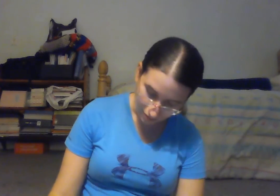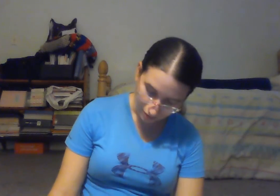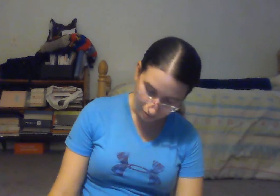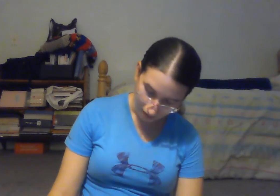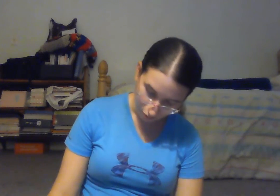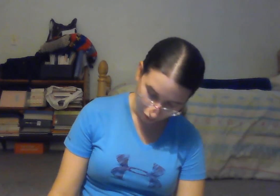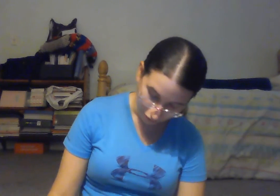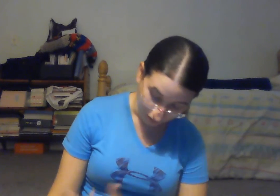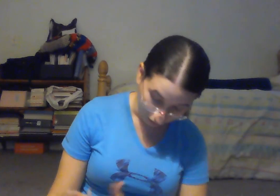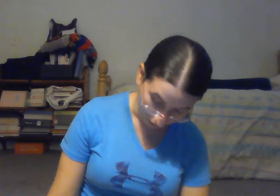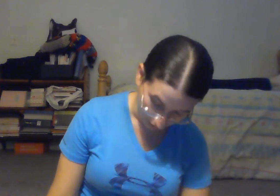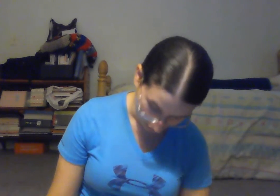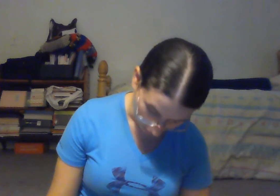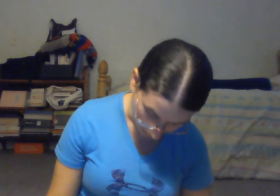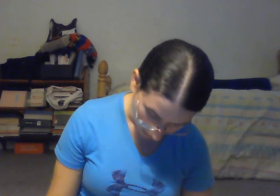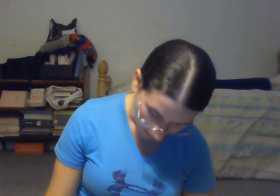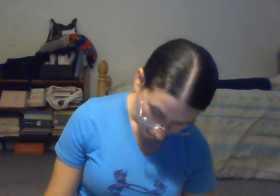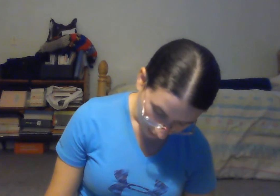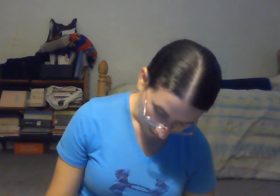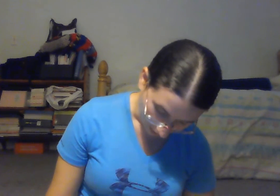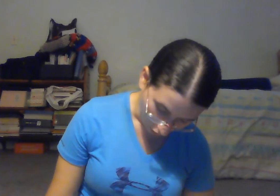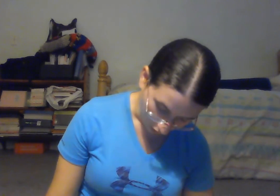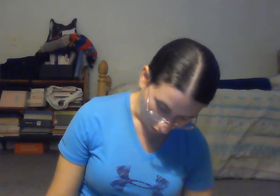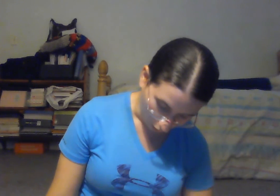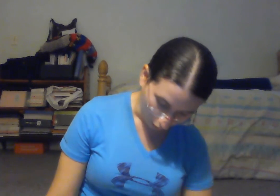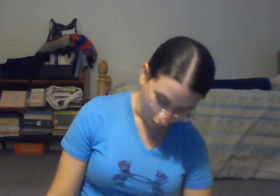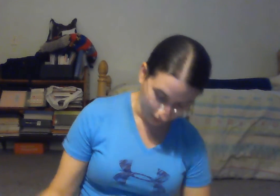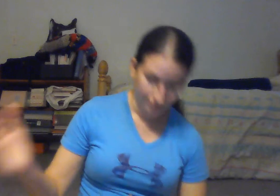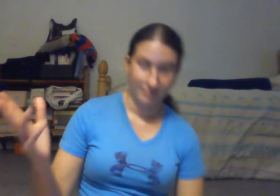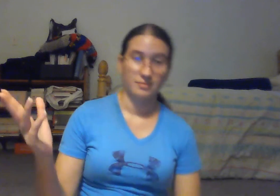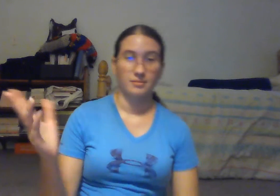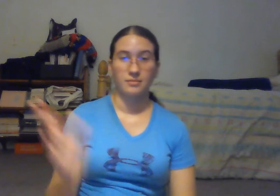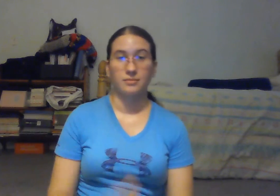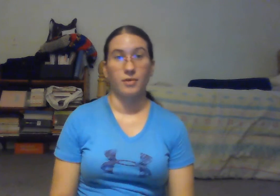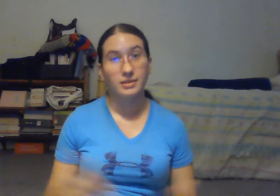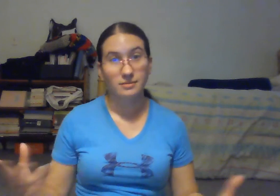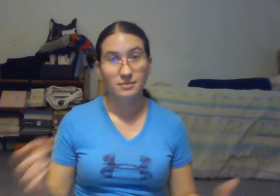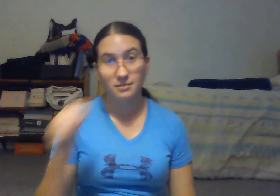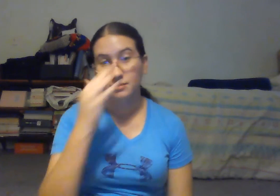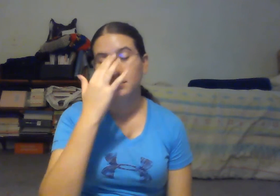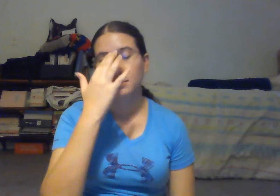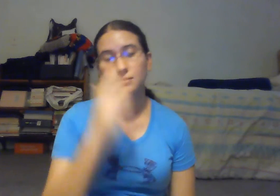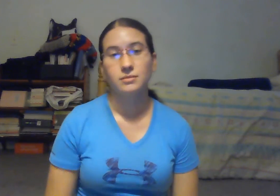tomorrow my brother will be 3 years old. Tomorrow brother old 3. Right?